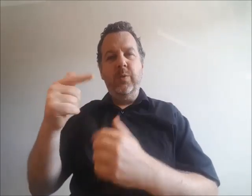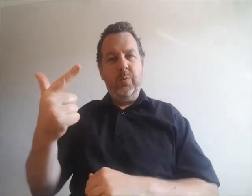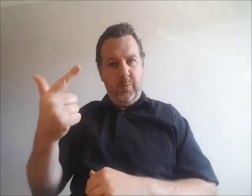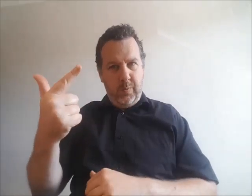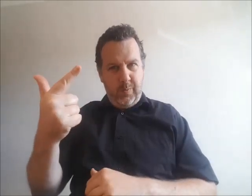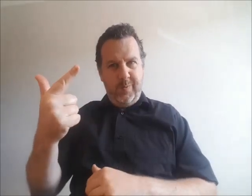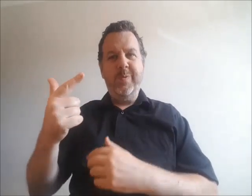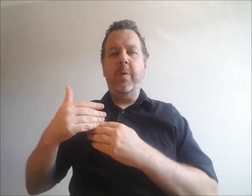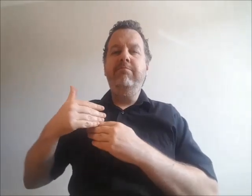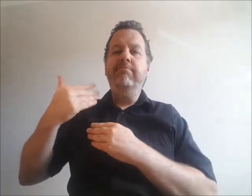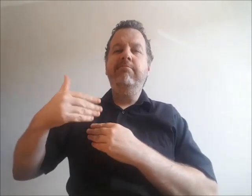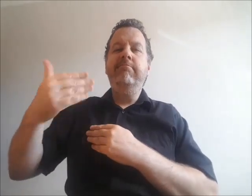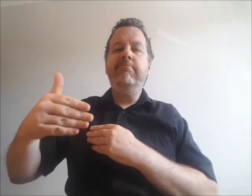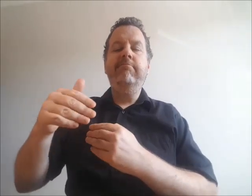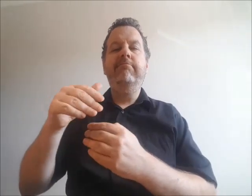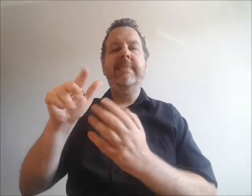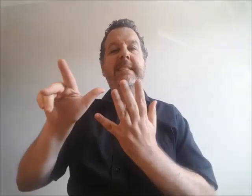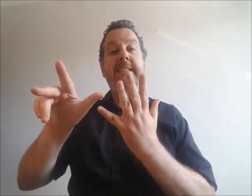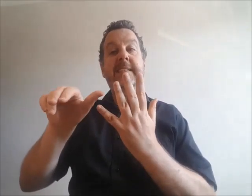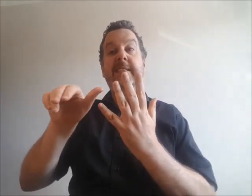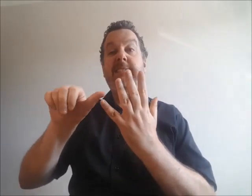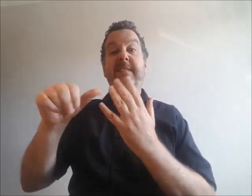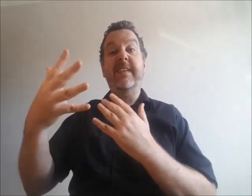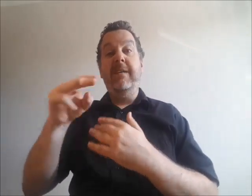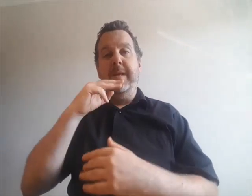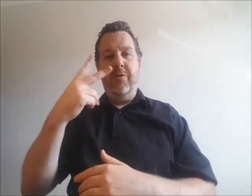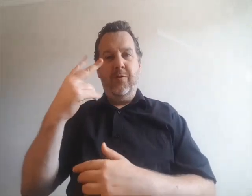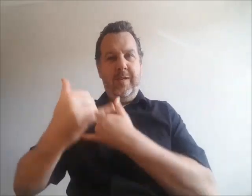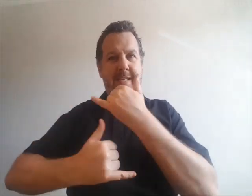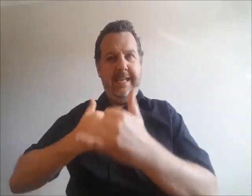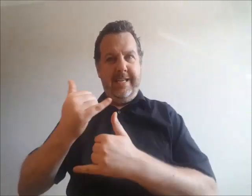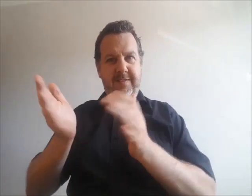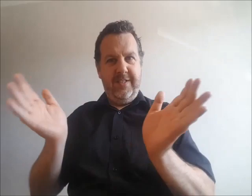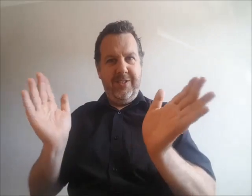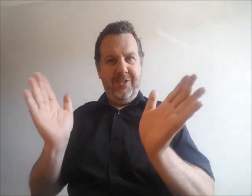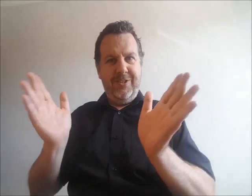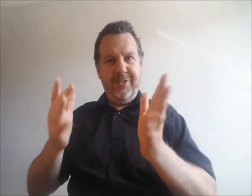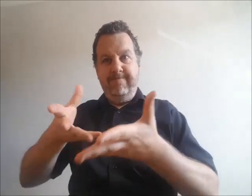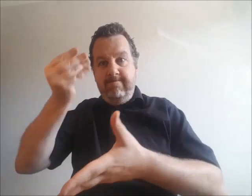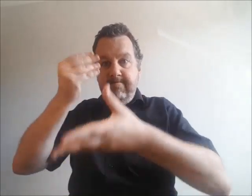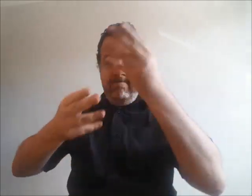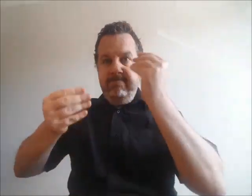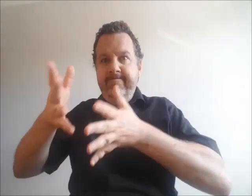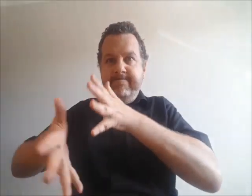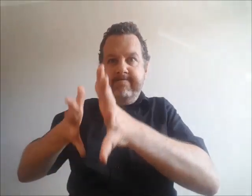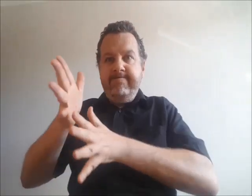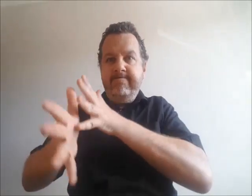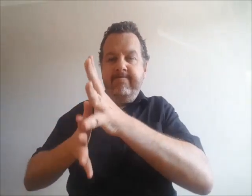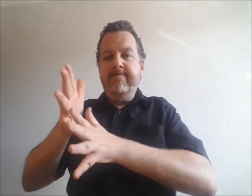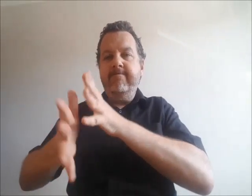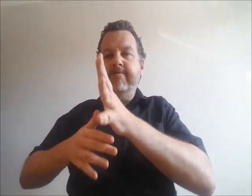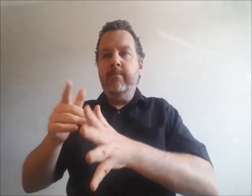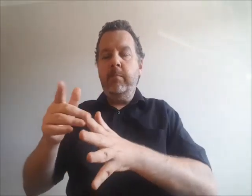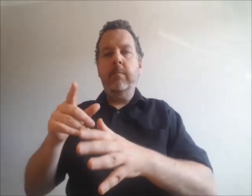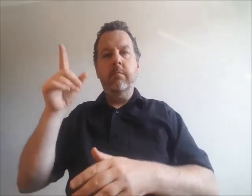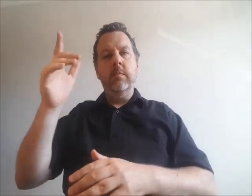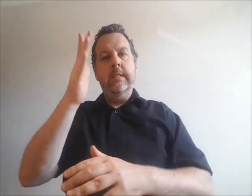1862. This issue came up in 1865, so she had already had 3 years of education and been in the midst of